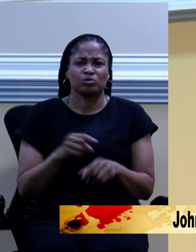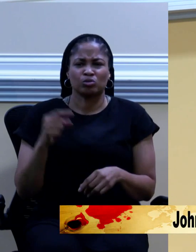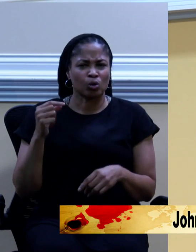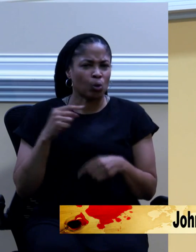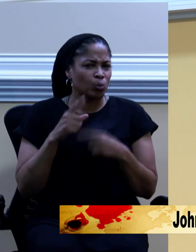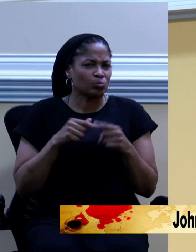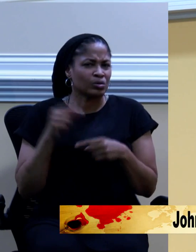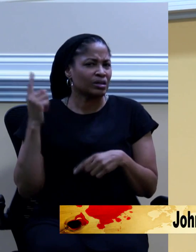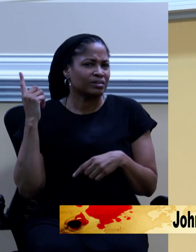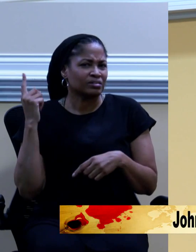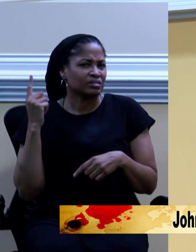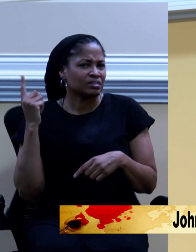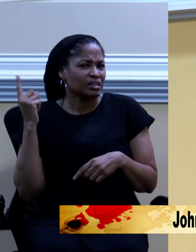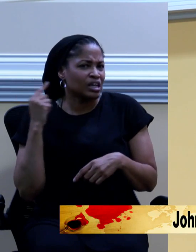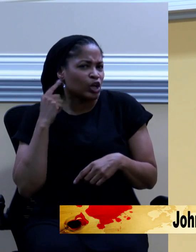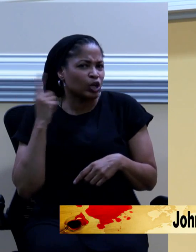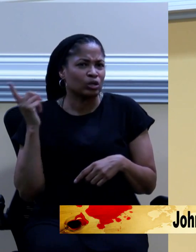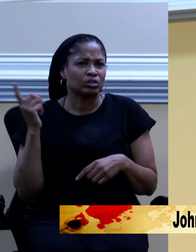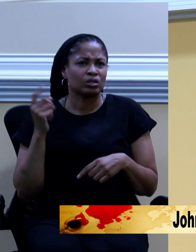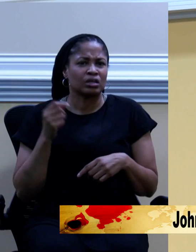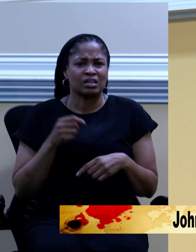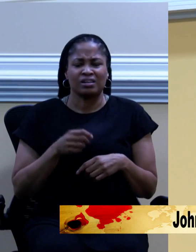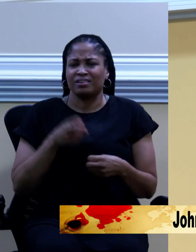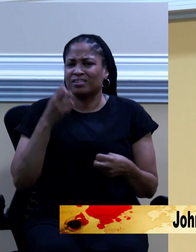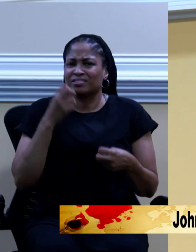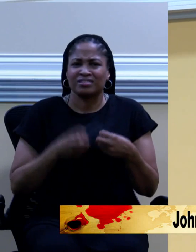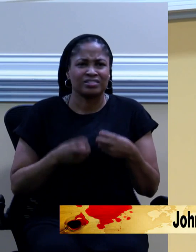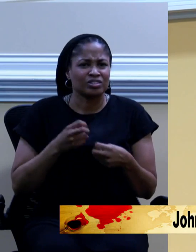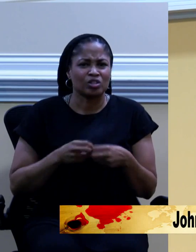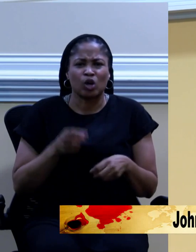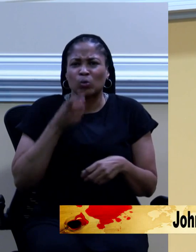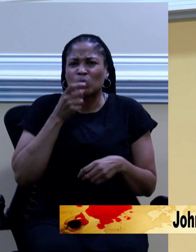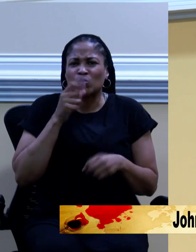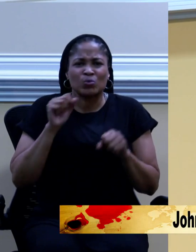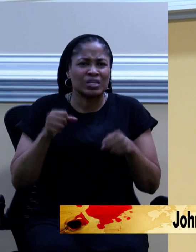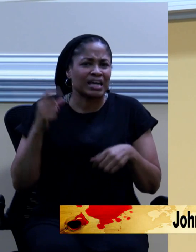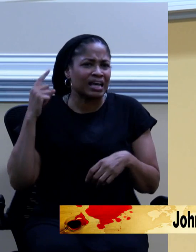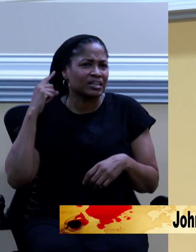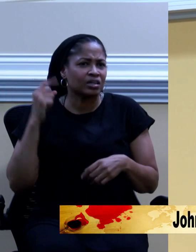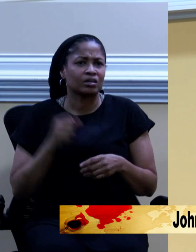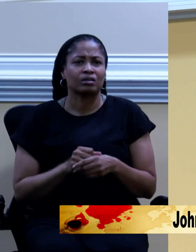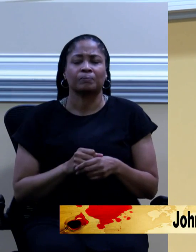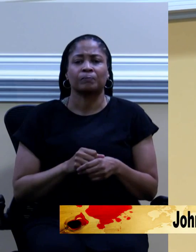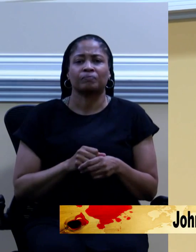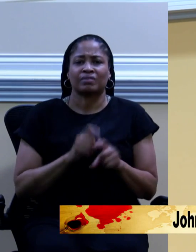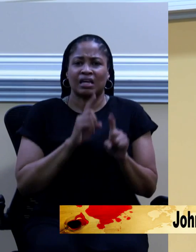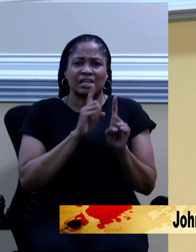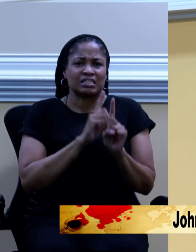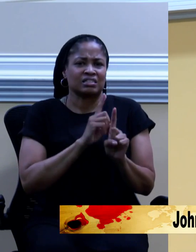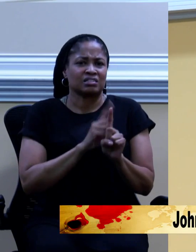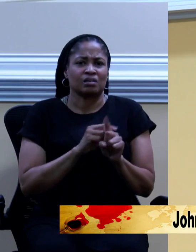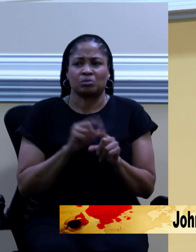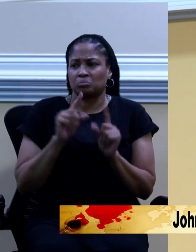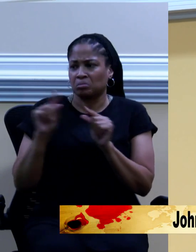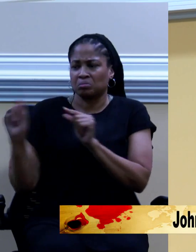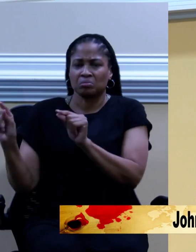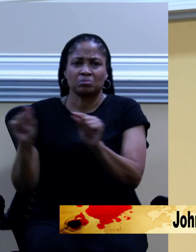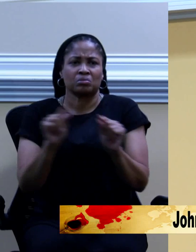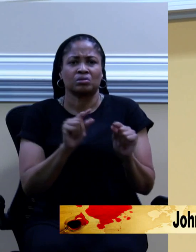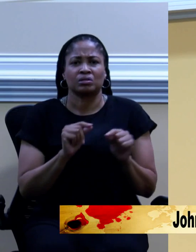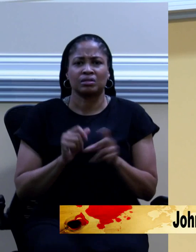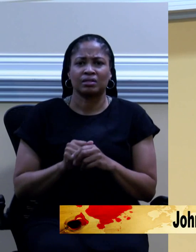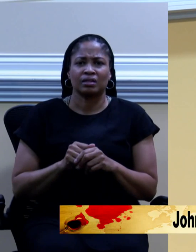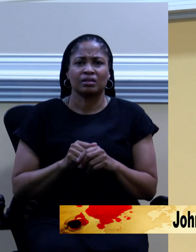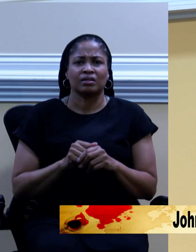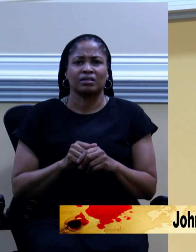saying. Who can hear it? Uh-huh. When Jesus knew in himself that his disciples murmured at it, he said unto them, does this